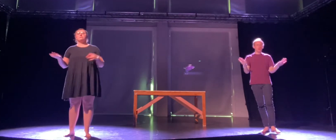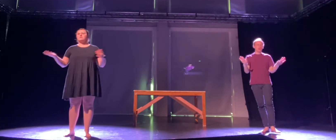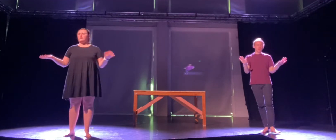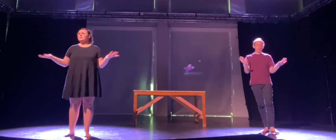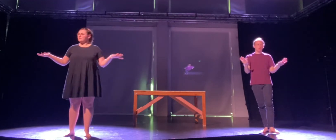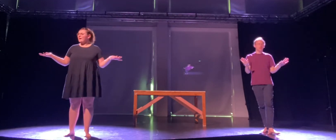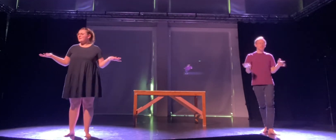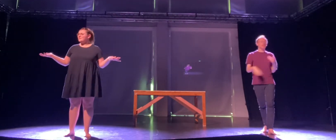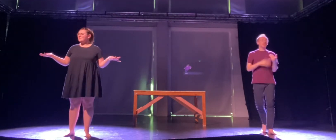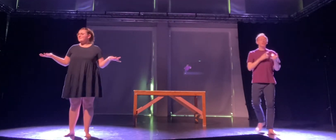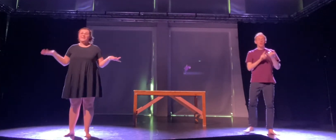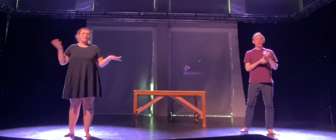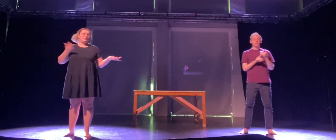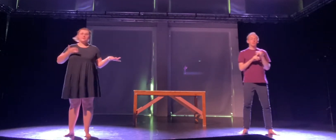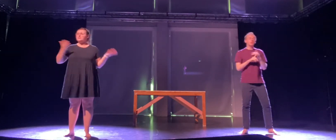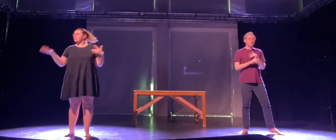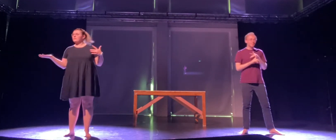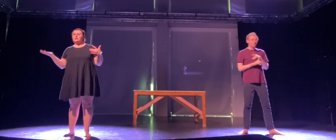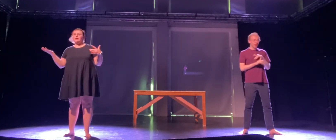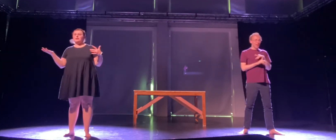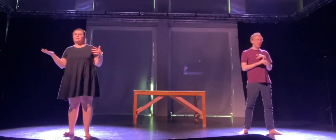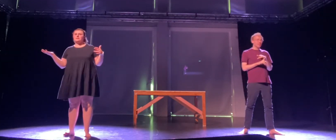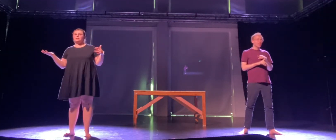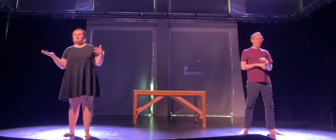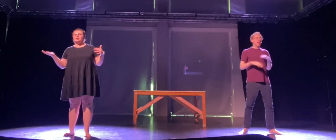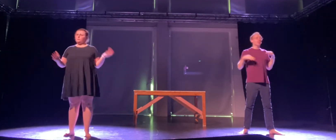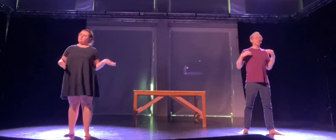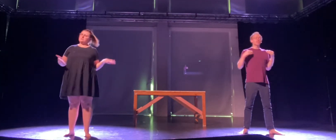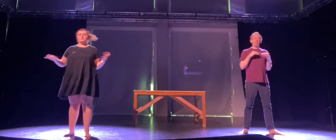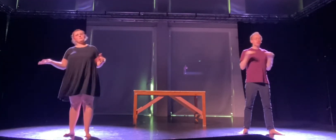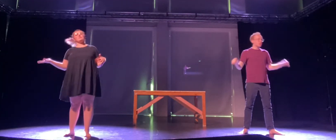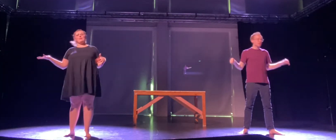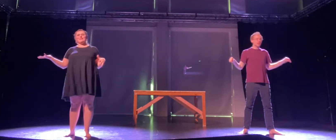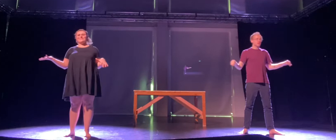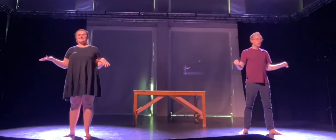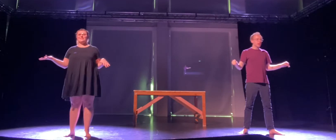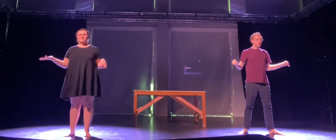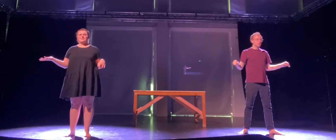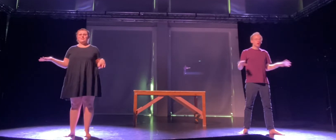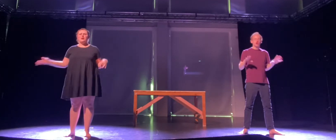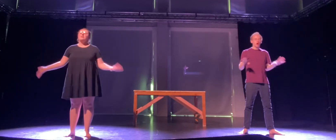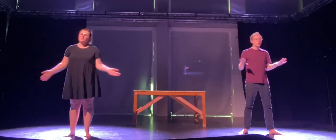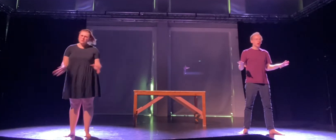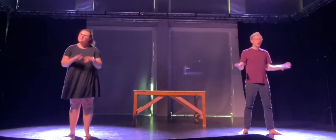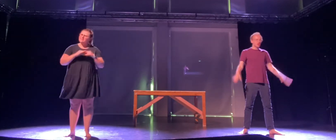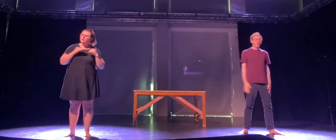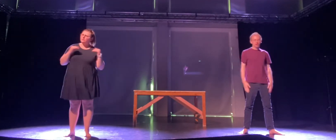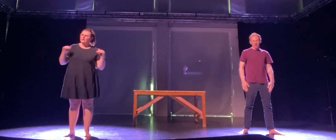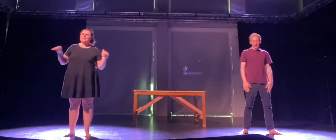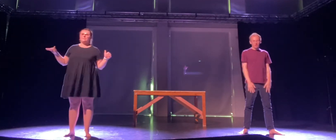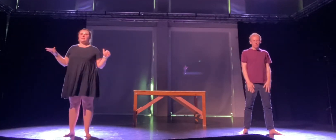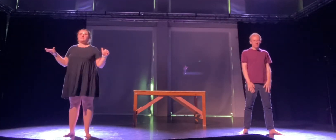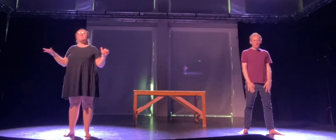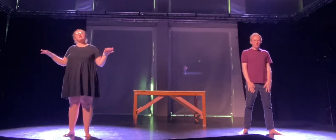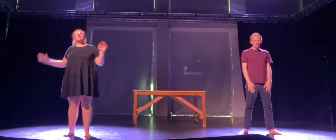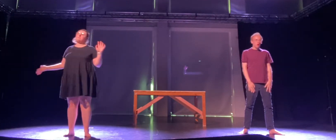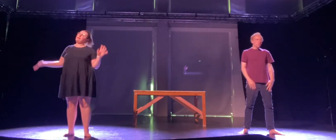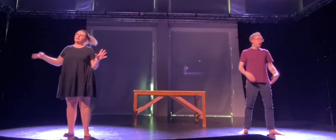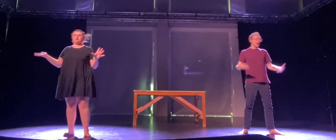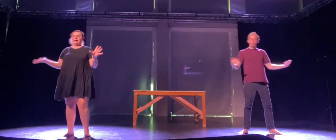Souls have community. mass. The Earth is Bigger the soul, completely bigger the flat, mass. and then there's no such thing as outer space. No There's one also this can thing called travel flat there. space. Imagine it's a bit like What a happens? tree. You don't